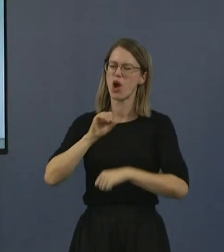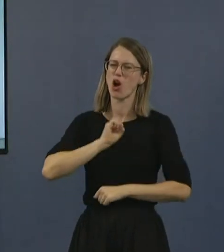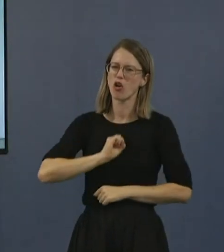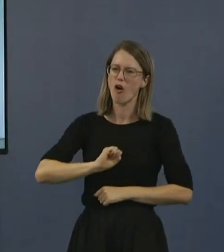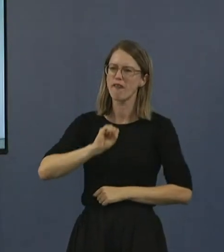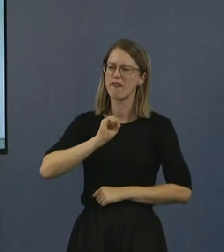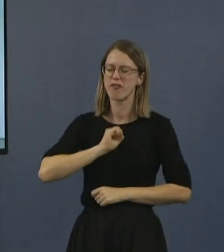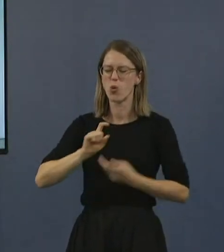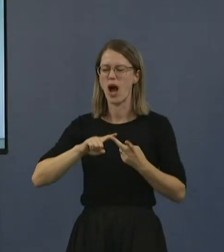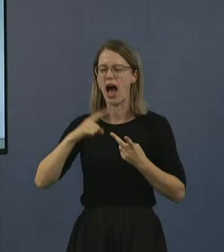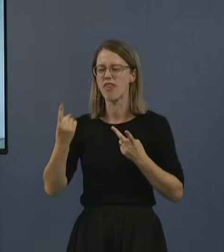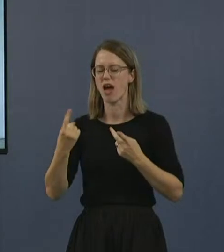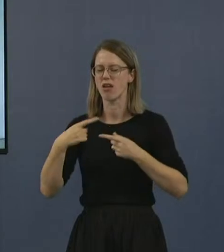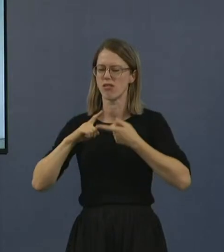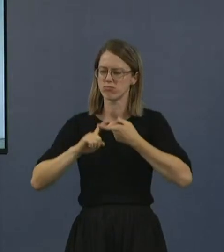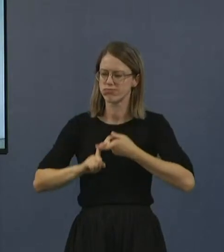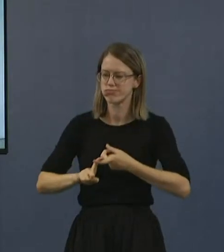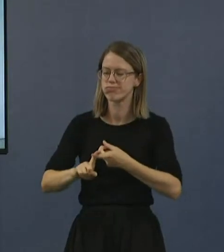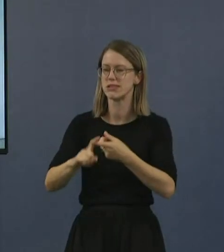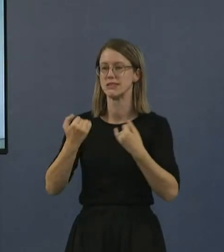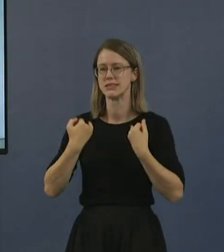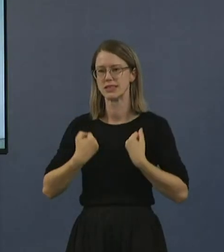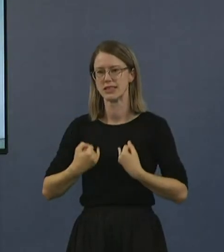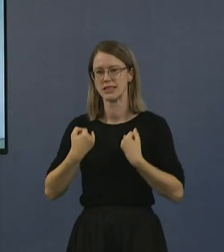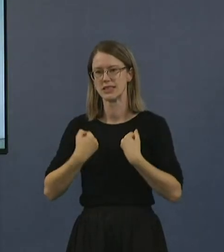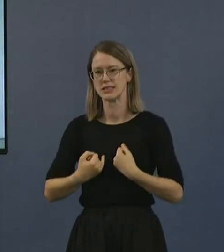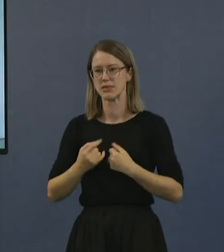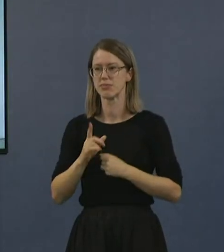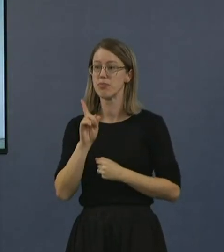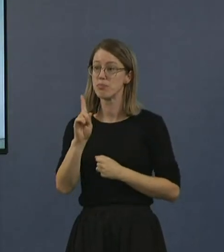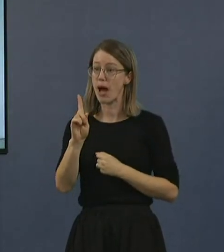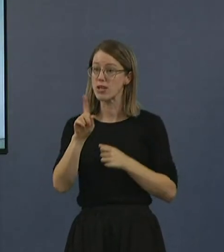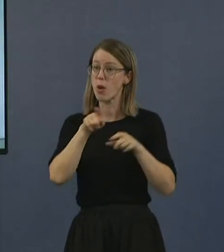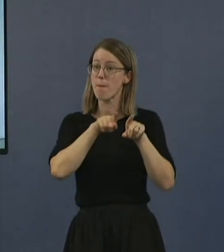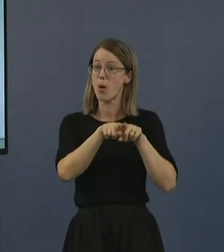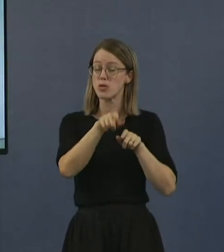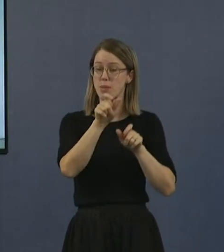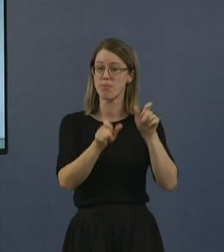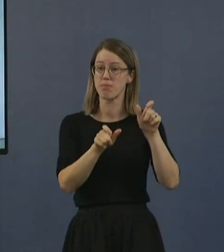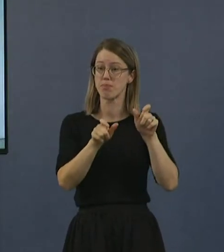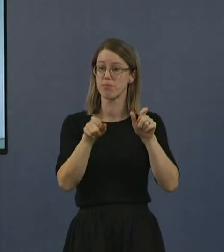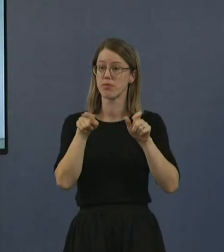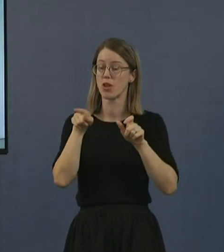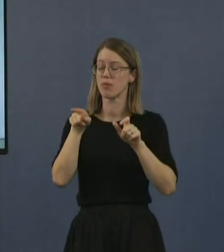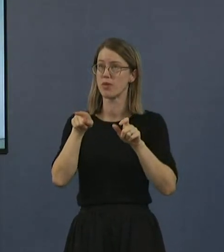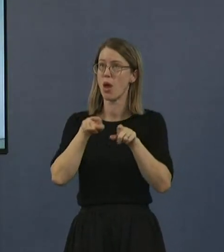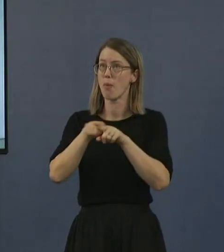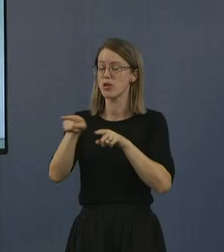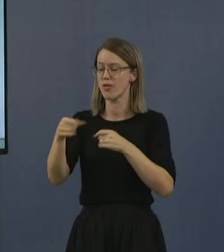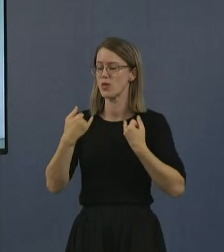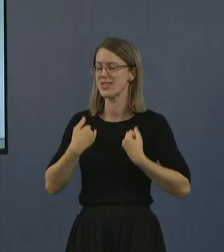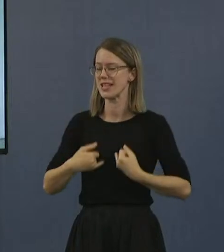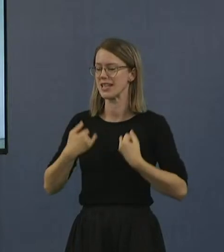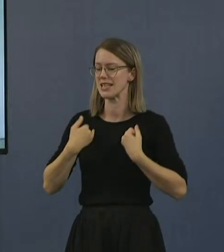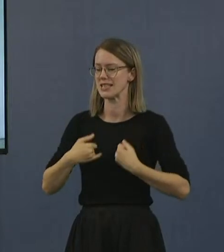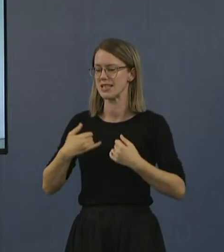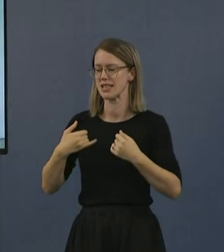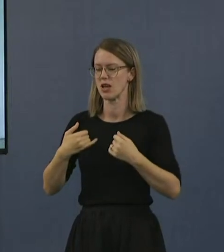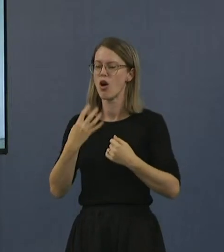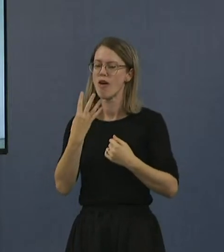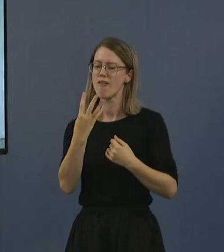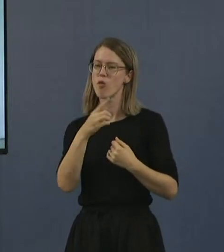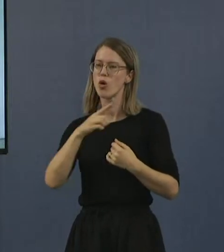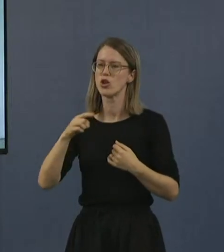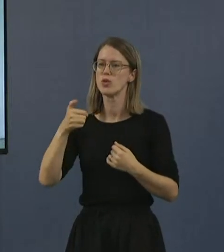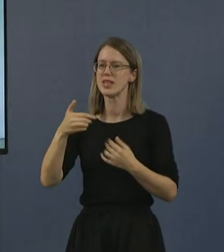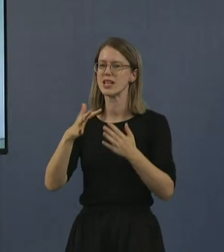some other symptoms. I think it's important to note that the vast majority of these symptoms are gone in that sort of 4 to 6